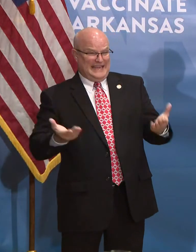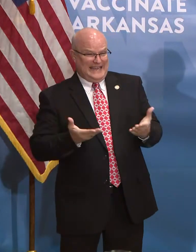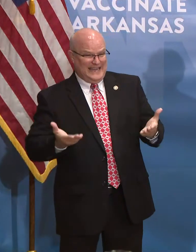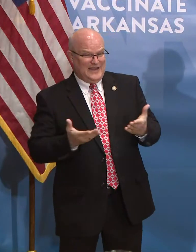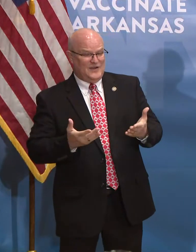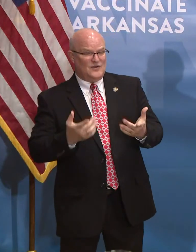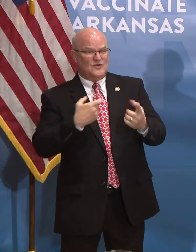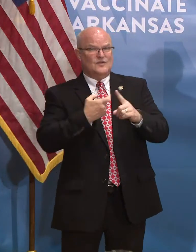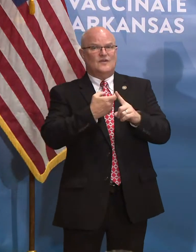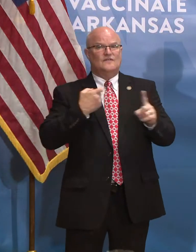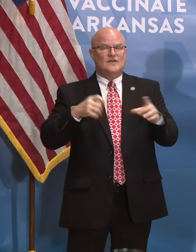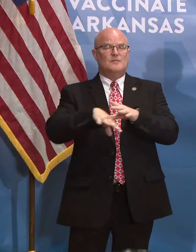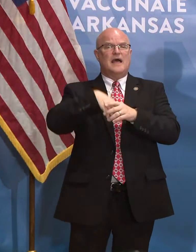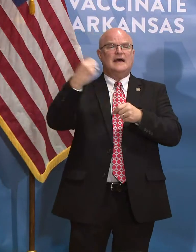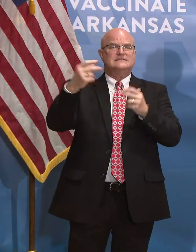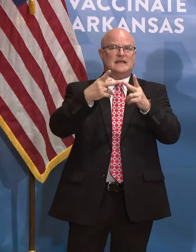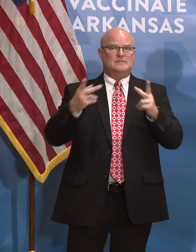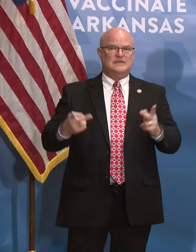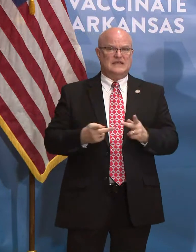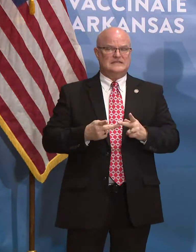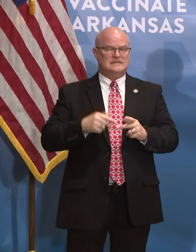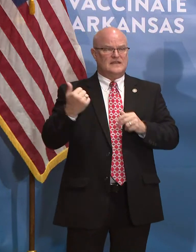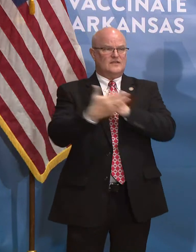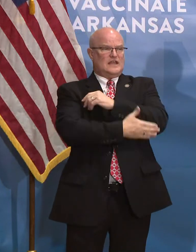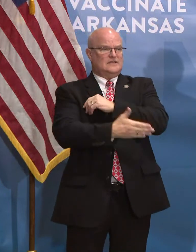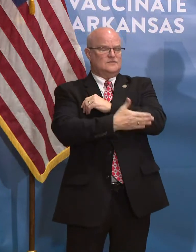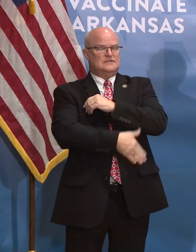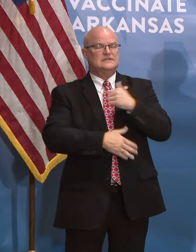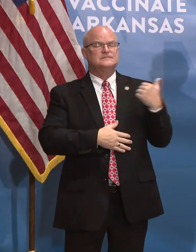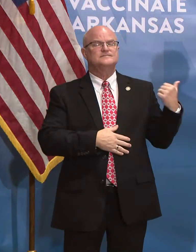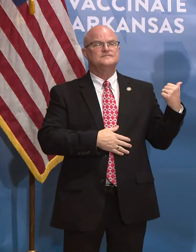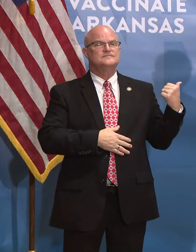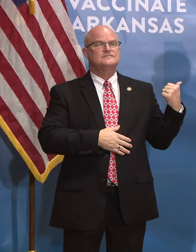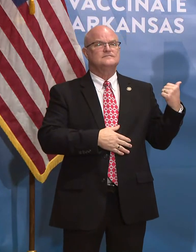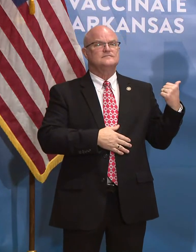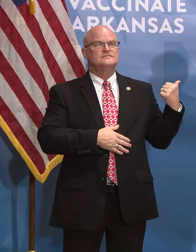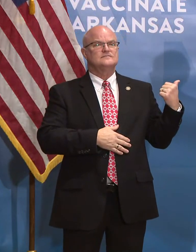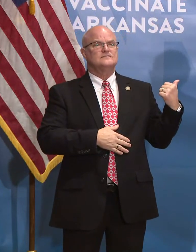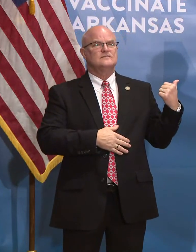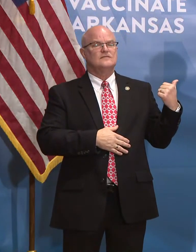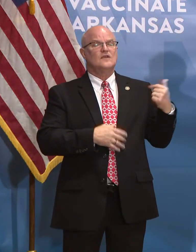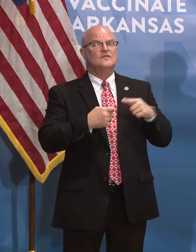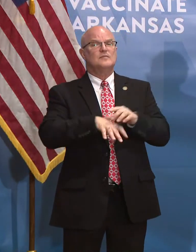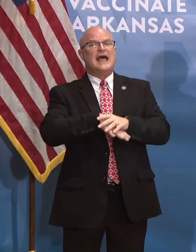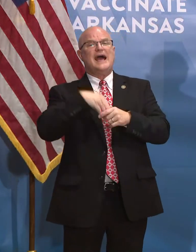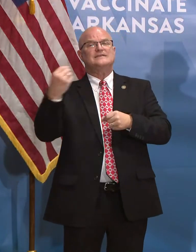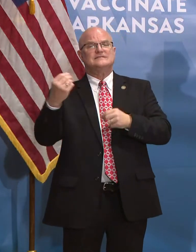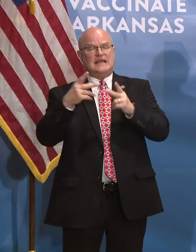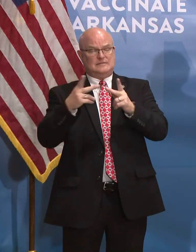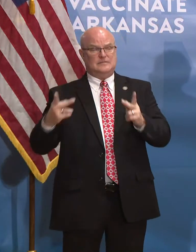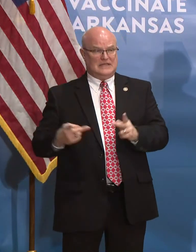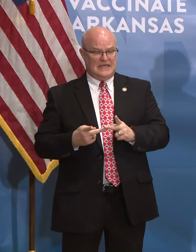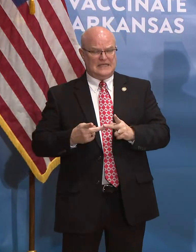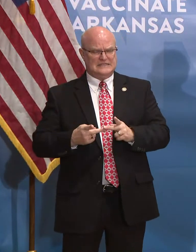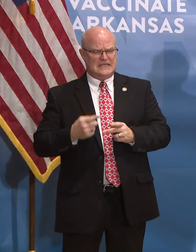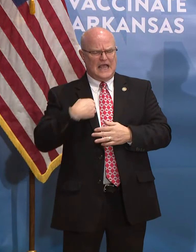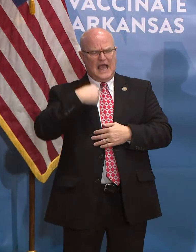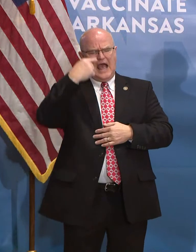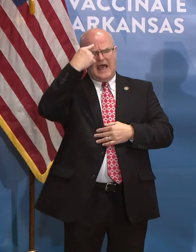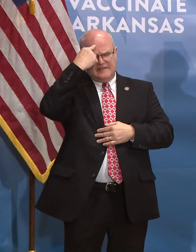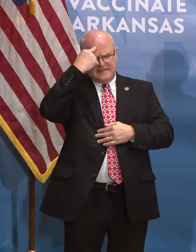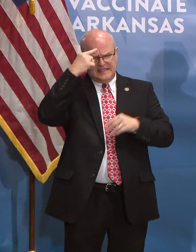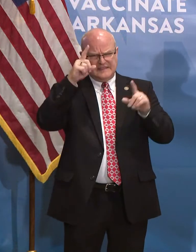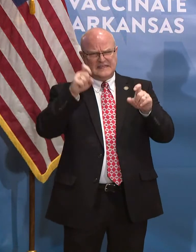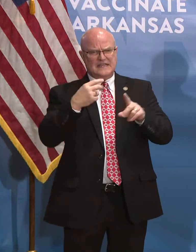or is that coming from outside sources, other countries? It's coming from an outside source. I believe the